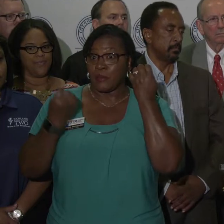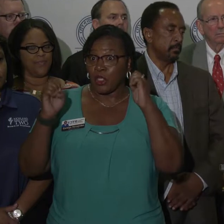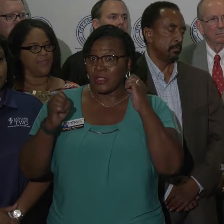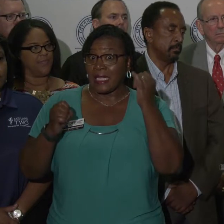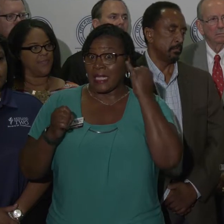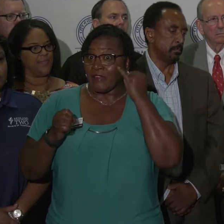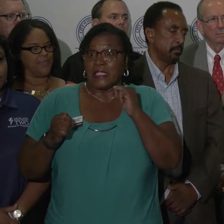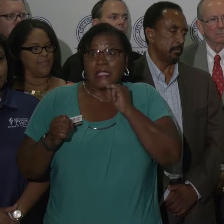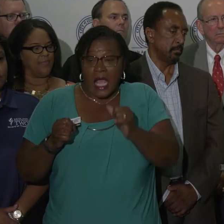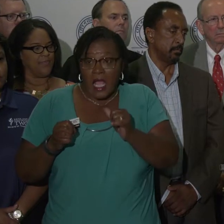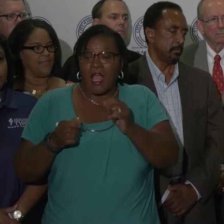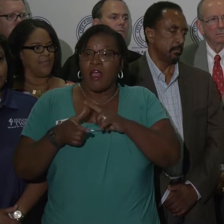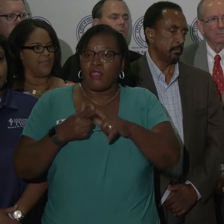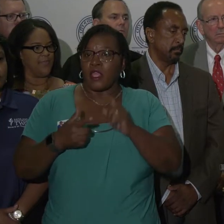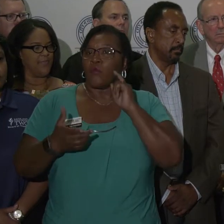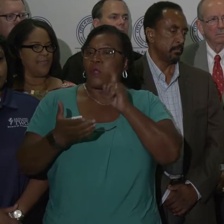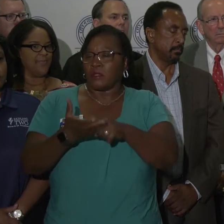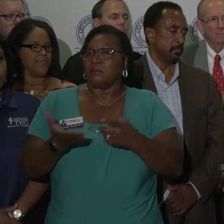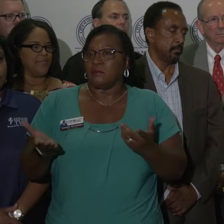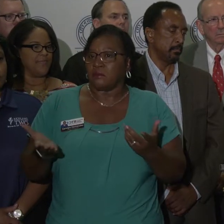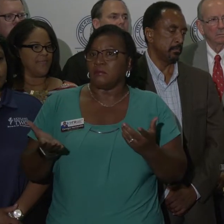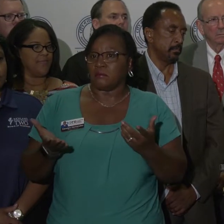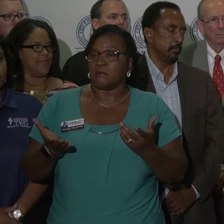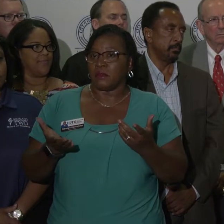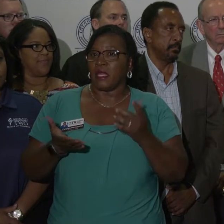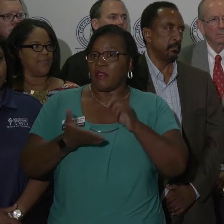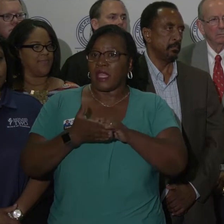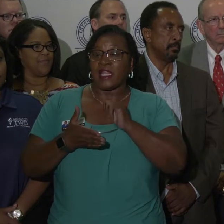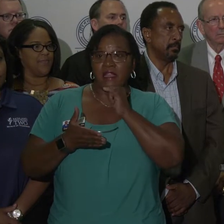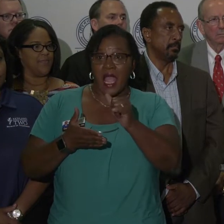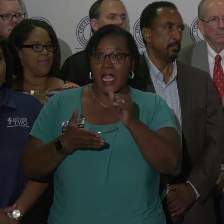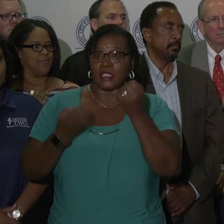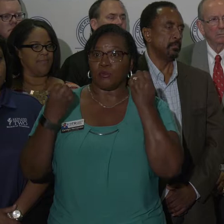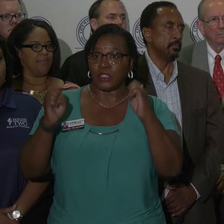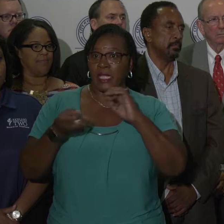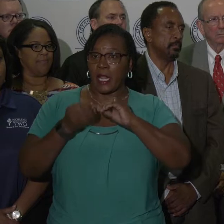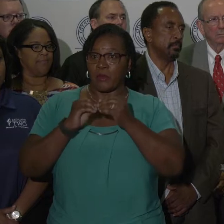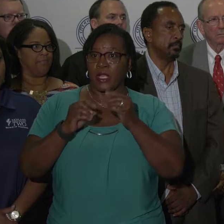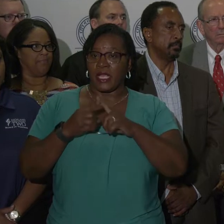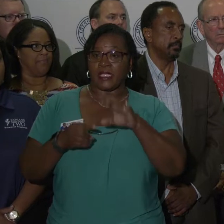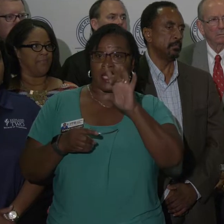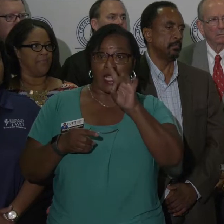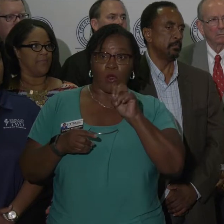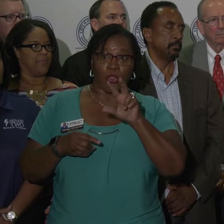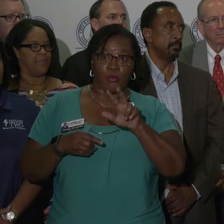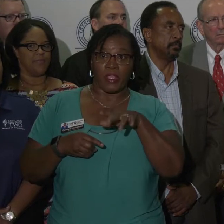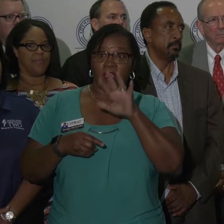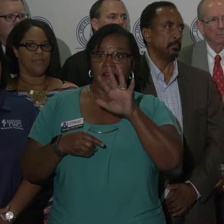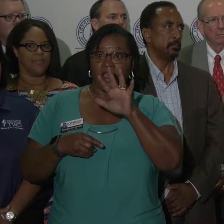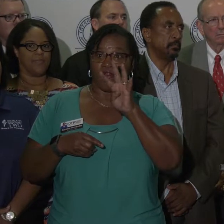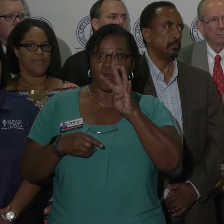an emergency, recognize that the non-emergency number to contact is